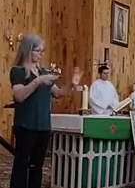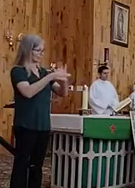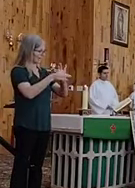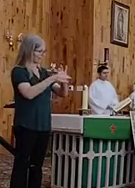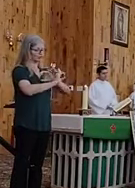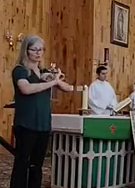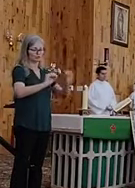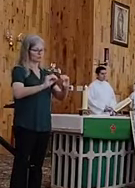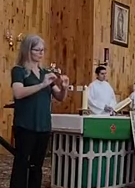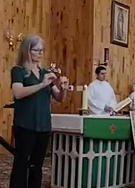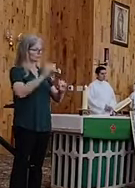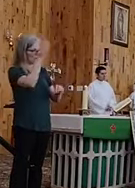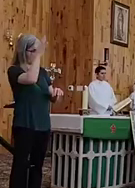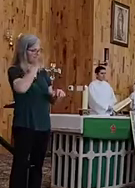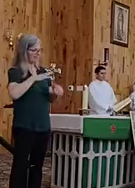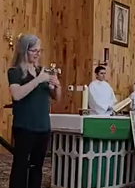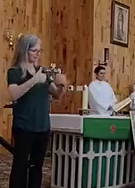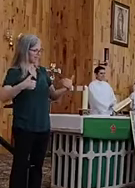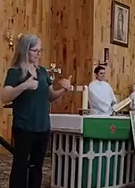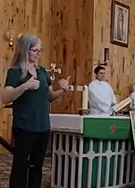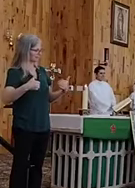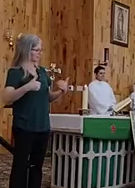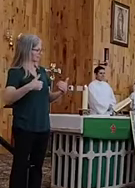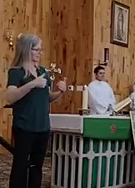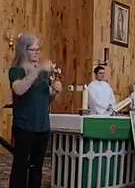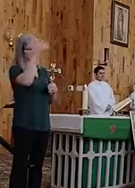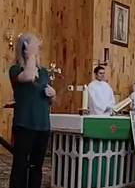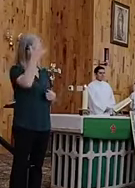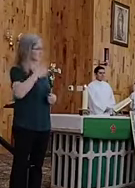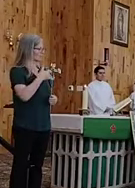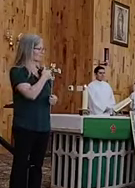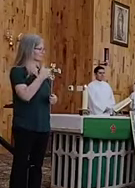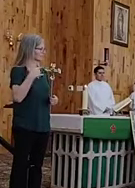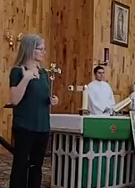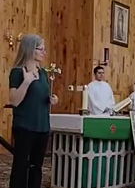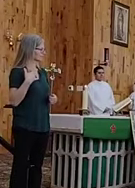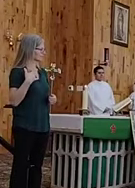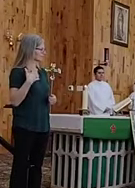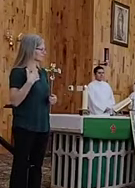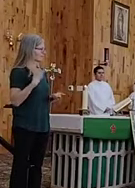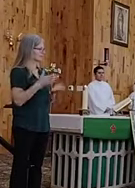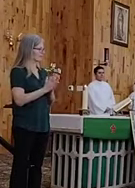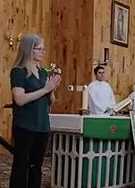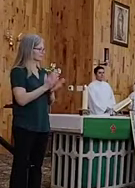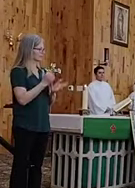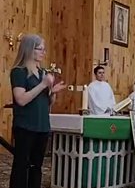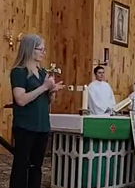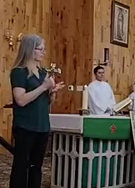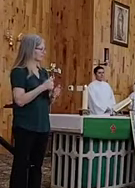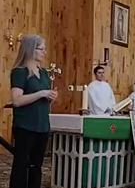man depart. Father, Son, and Holy Spirit.